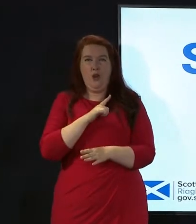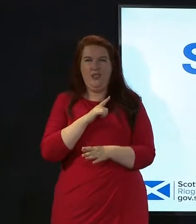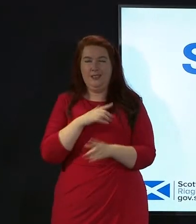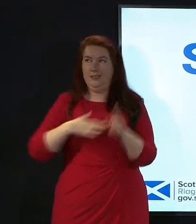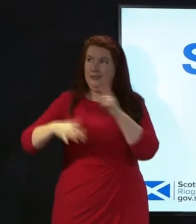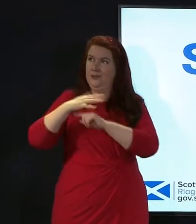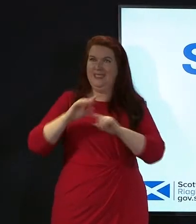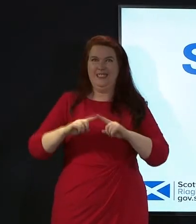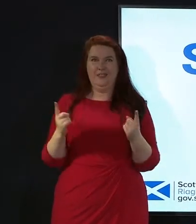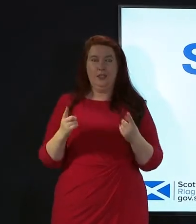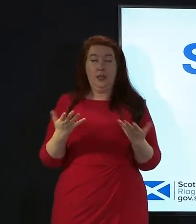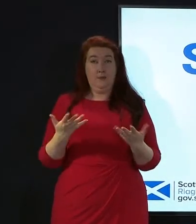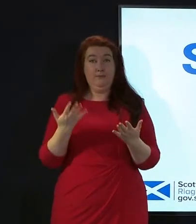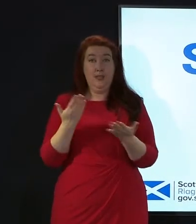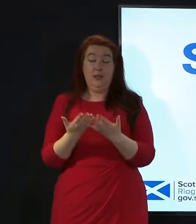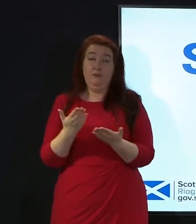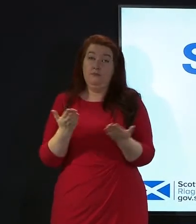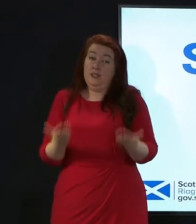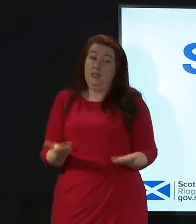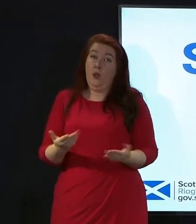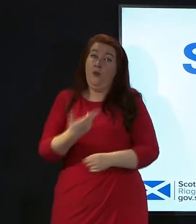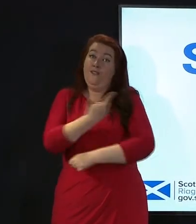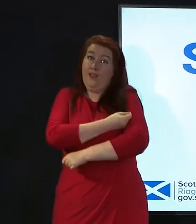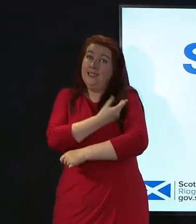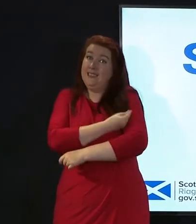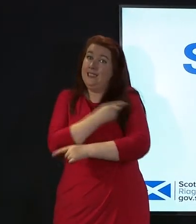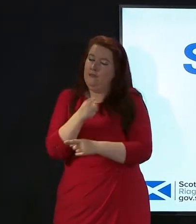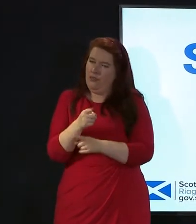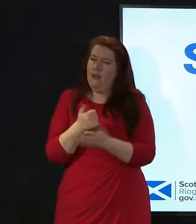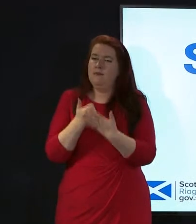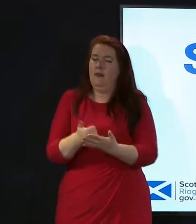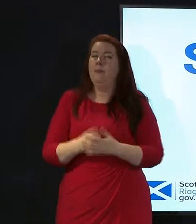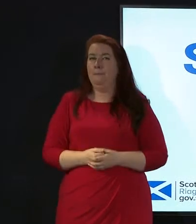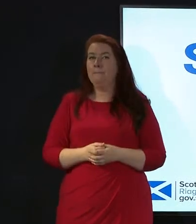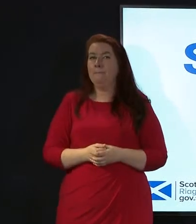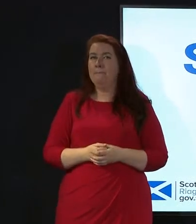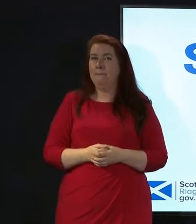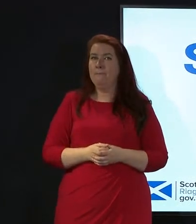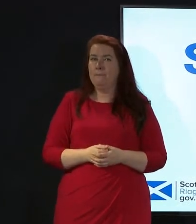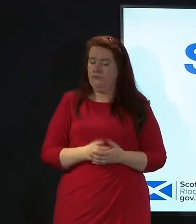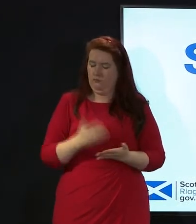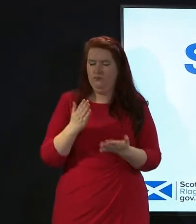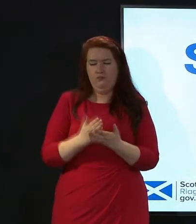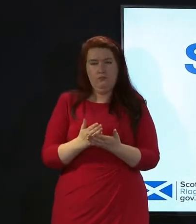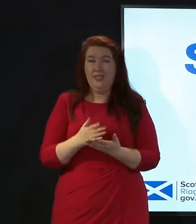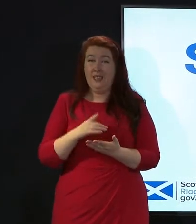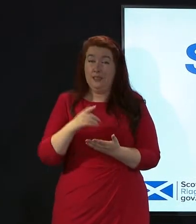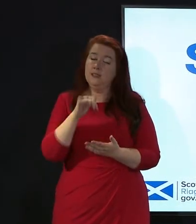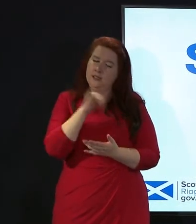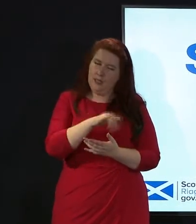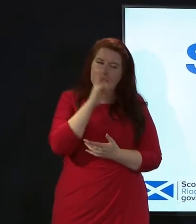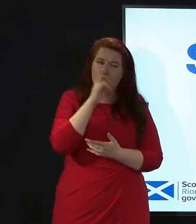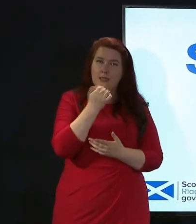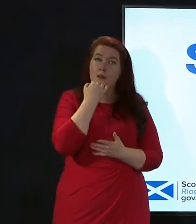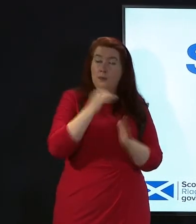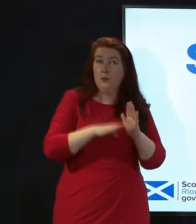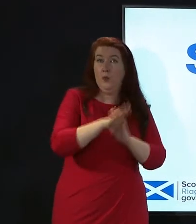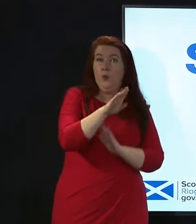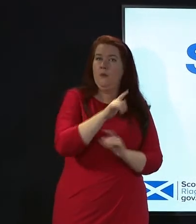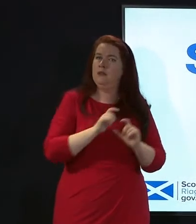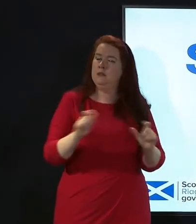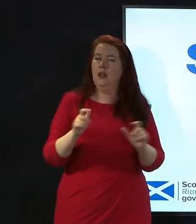because vaccination has really changed the game. And that is what is providing us, even with what we're seeing just now in case numbers, I still